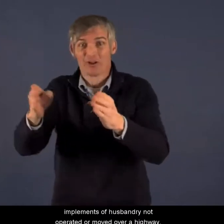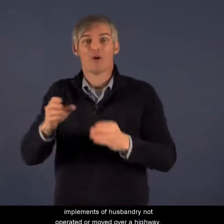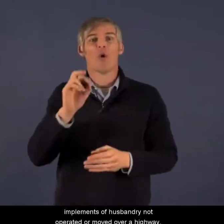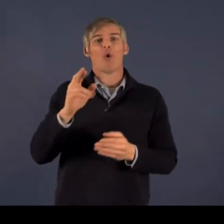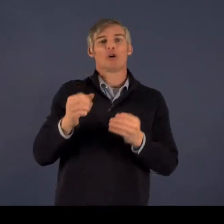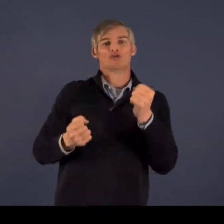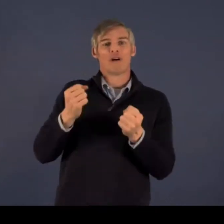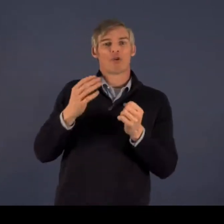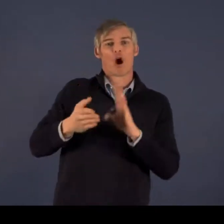highway.